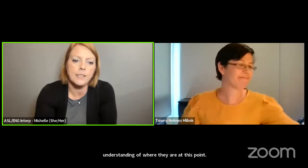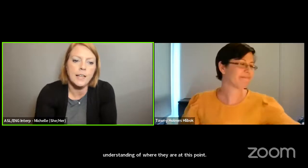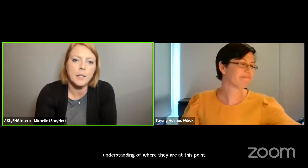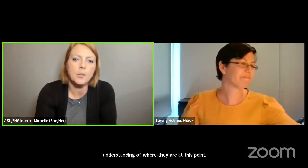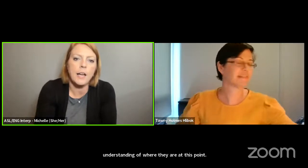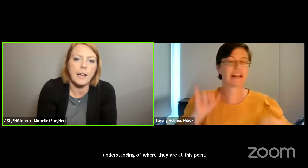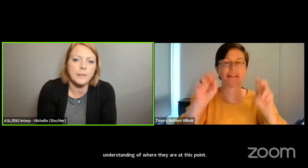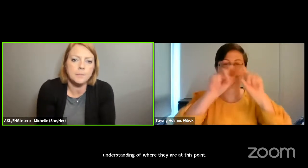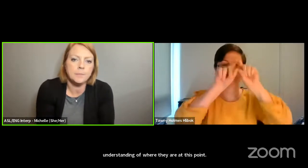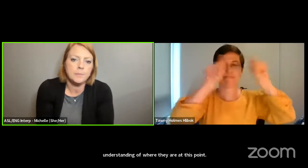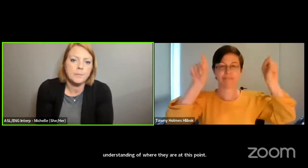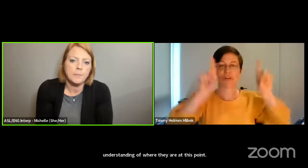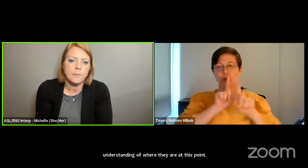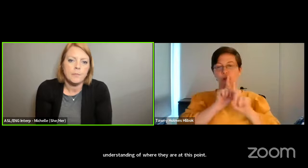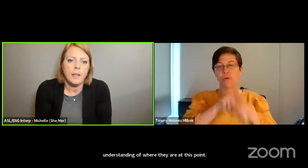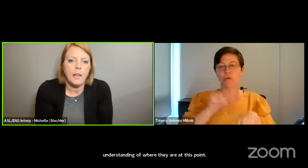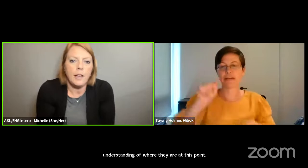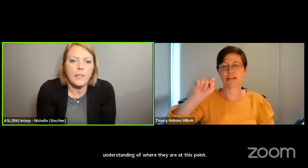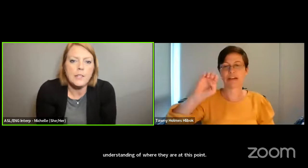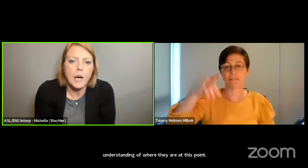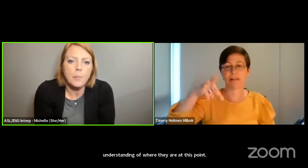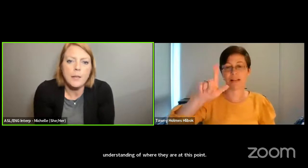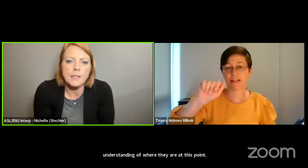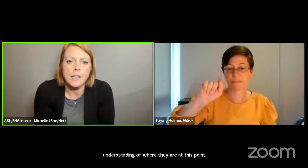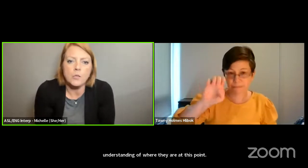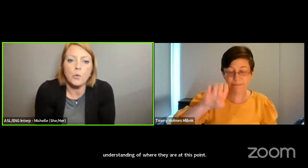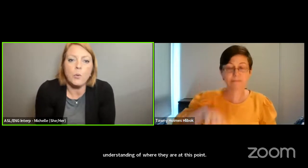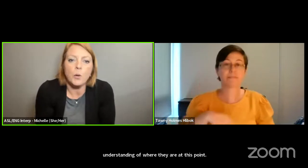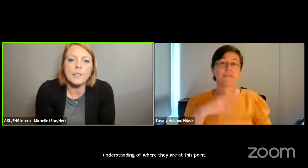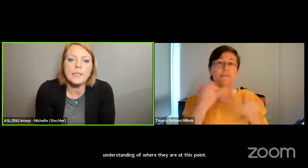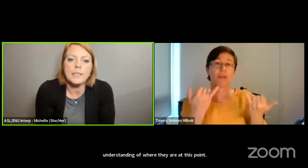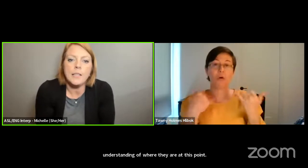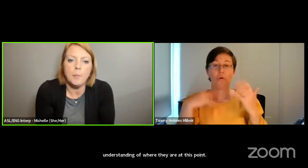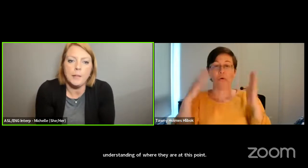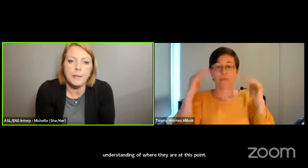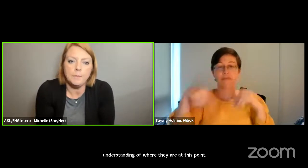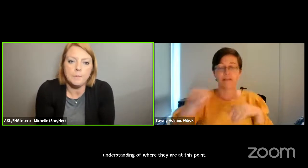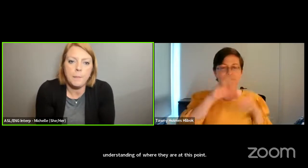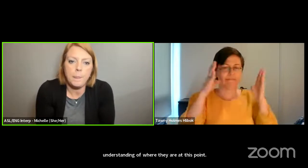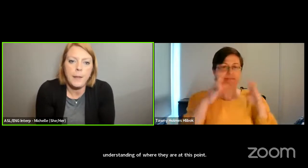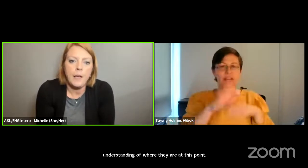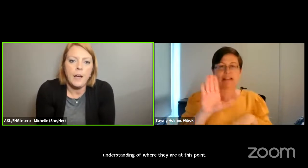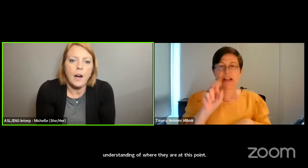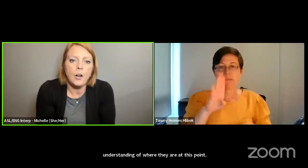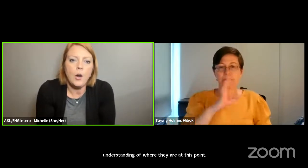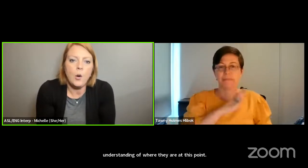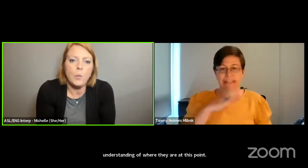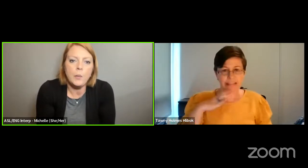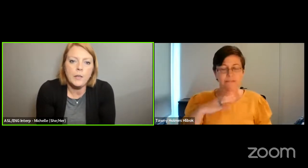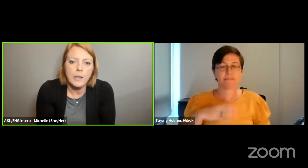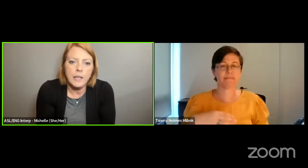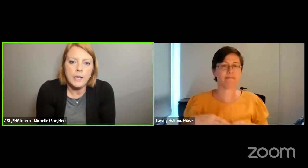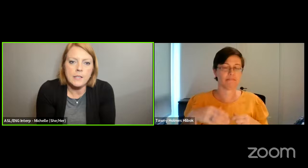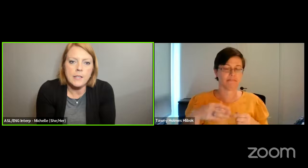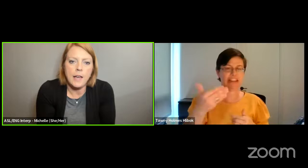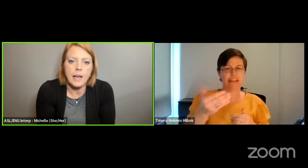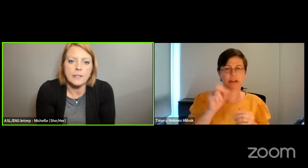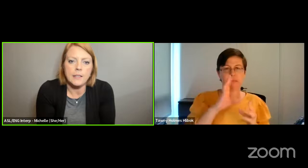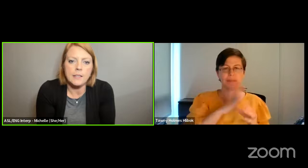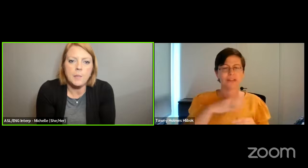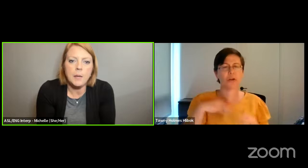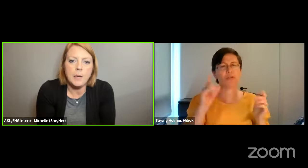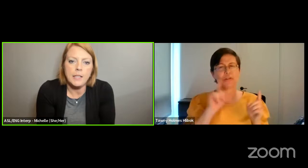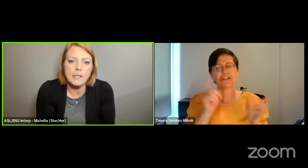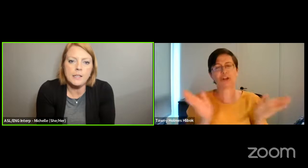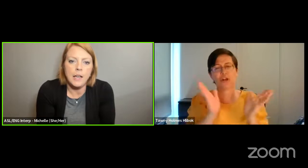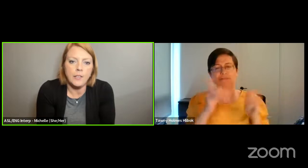I'm sorry, it's slide number 9. And at the top, it says report template. Our hope is that